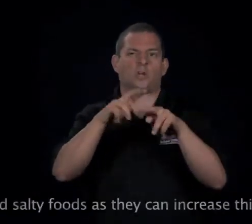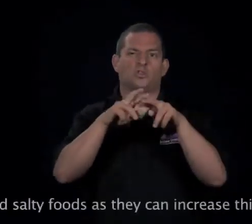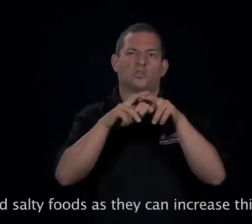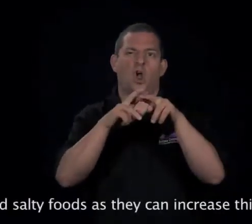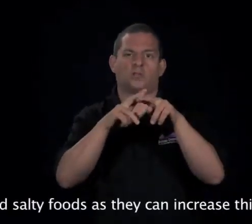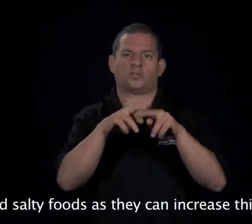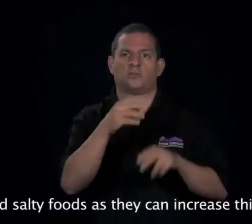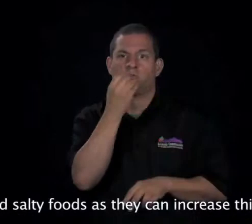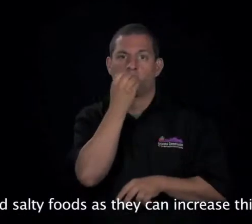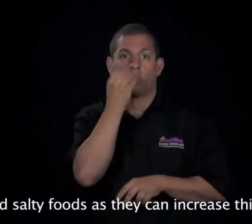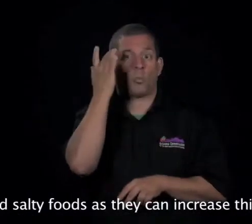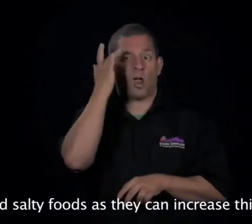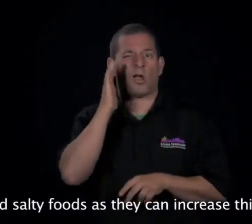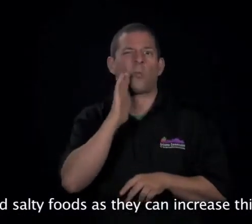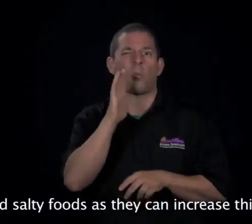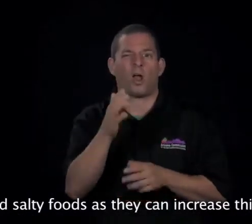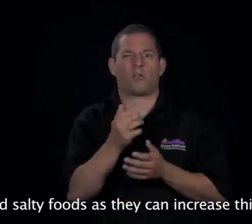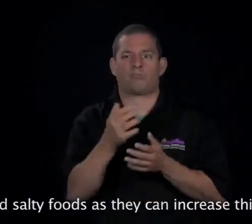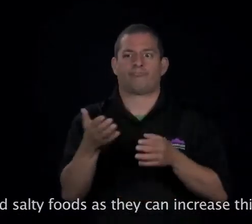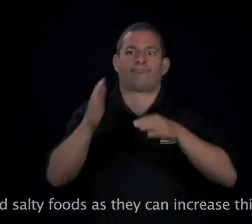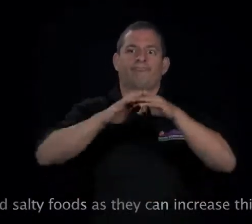Avoid salty foods as they can increase thirst.